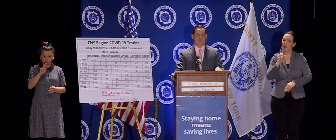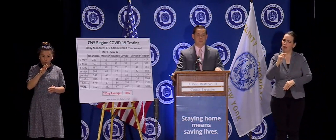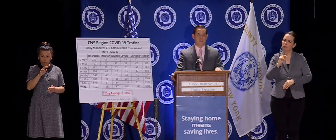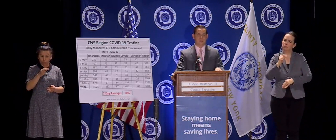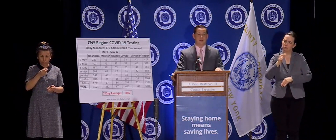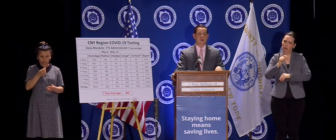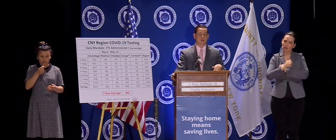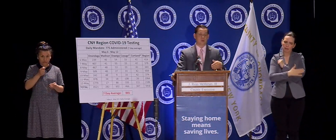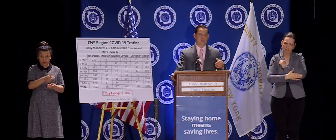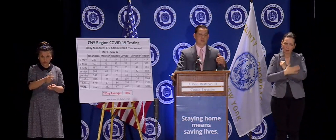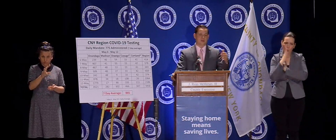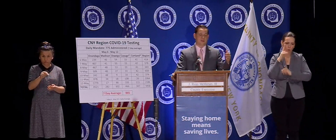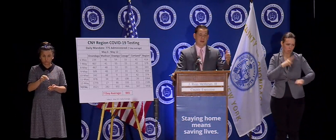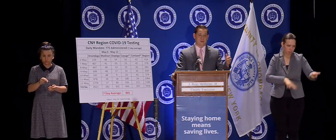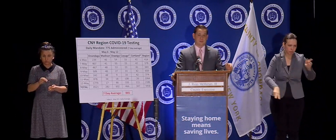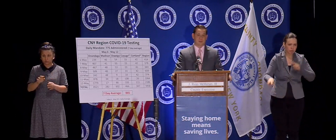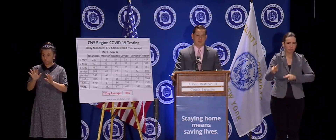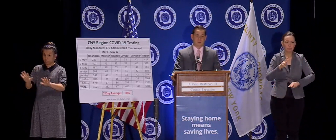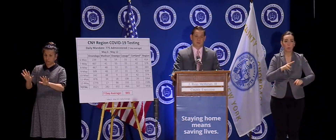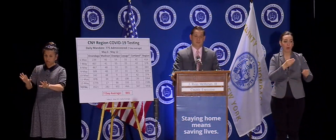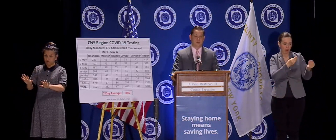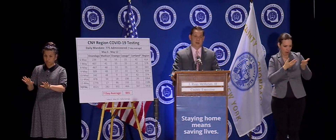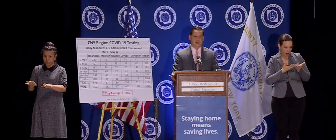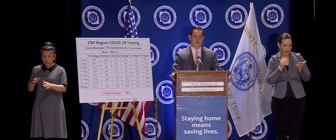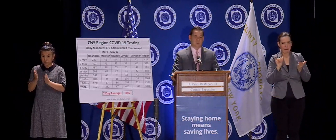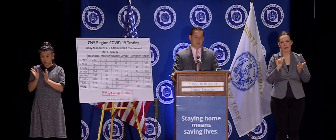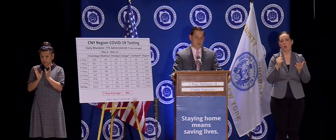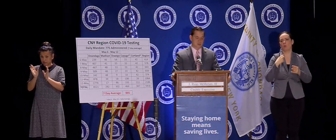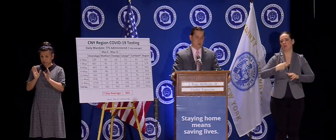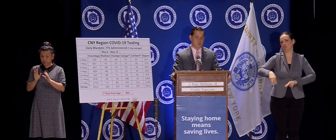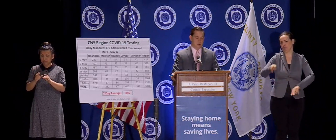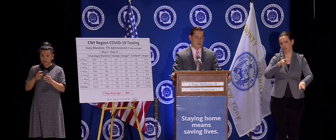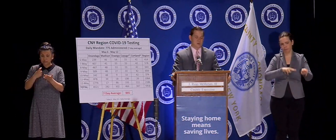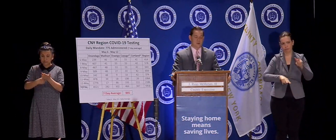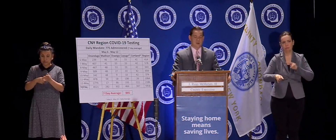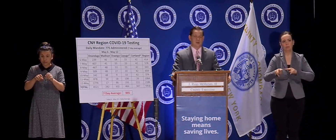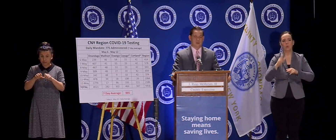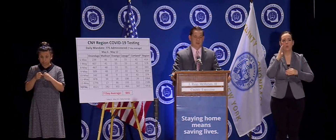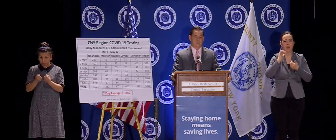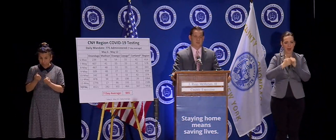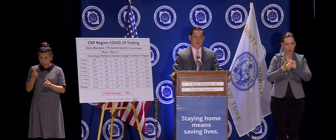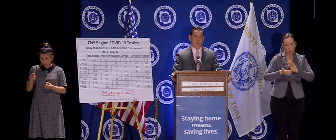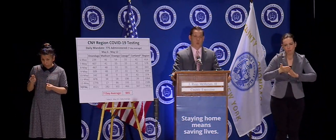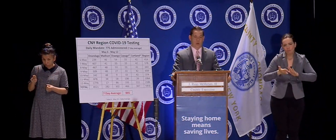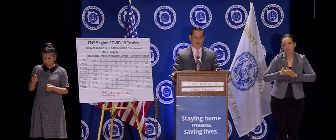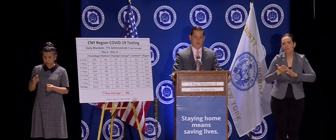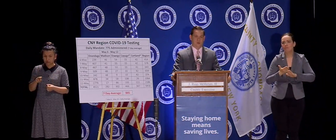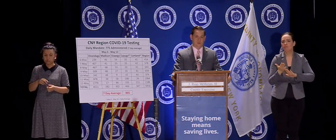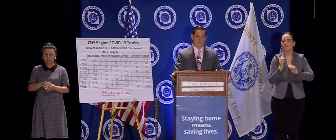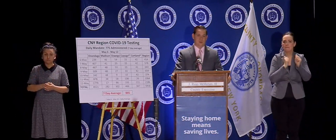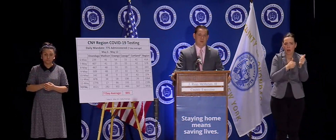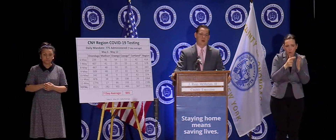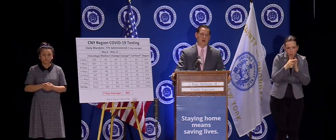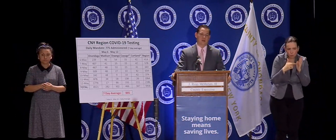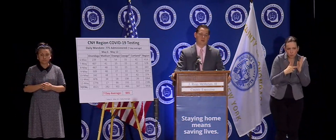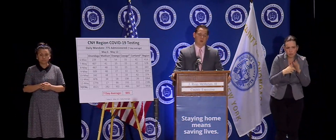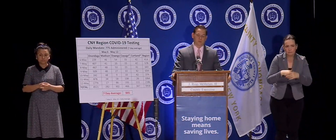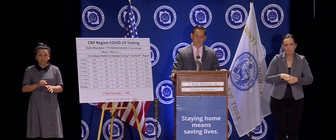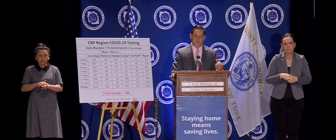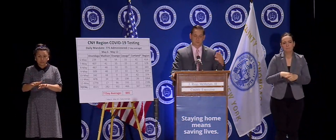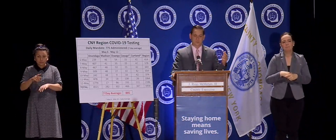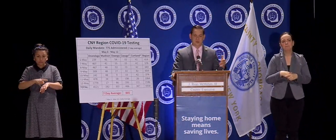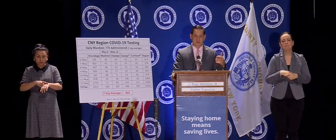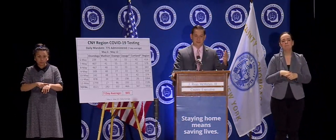Y or Z, you could get a fine. There needs to be that communication. In most cases, you'll get a warning first.